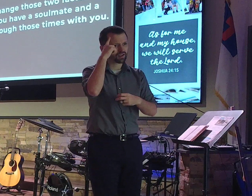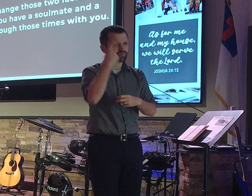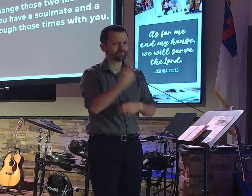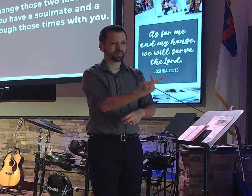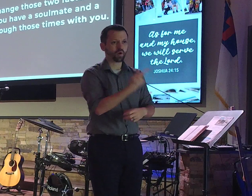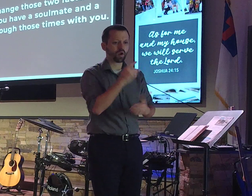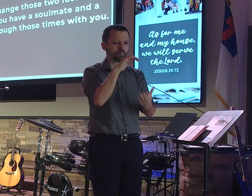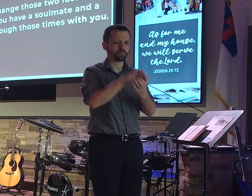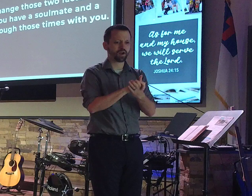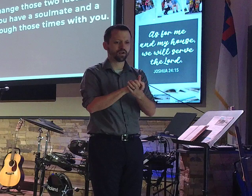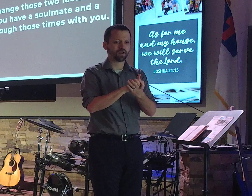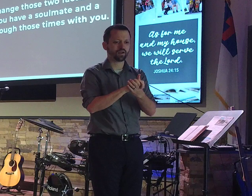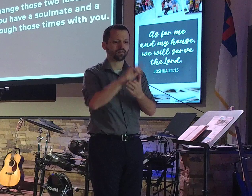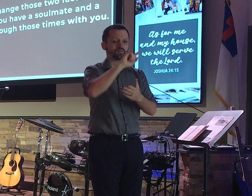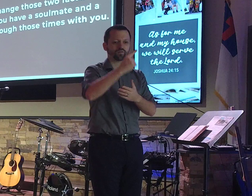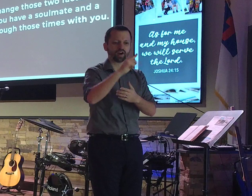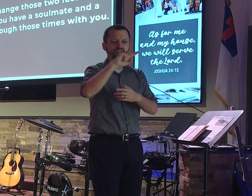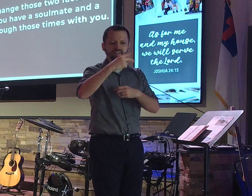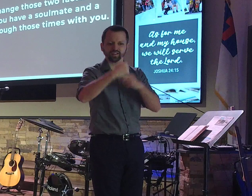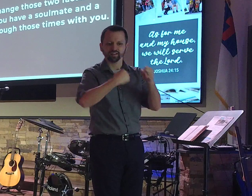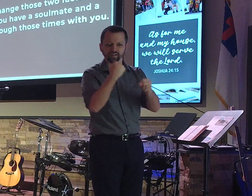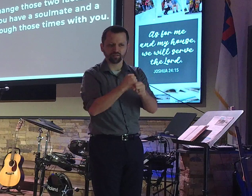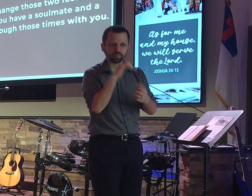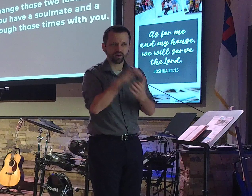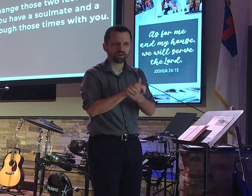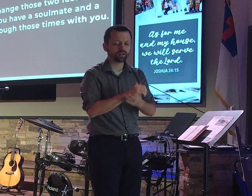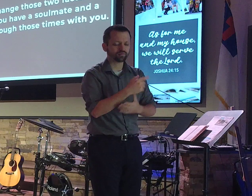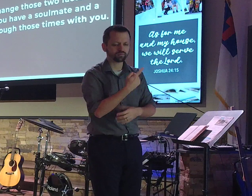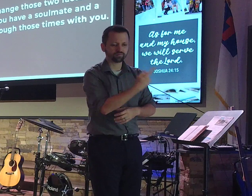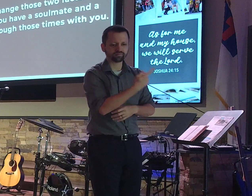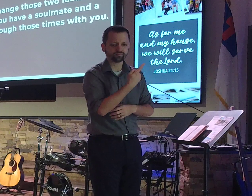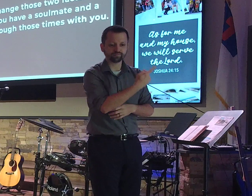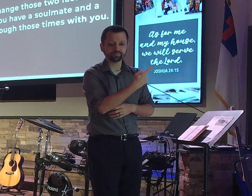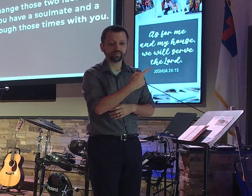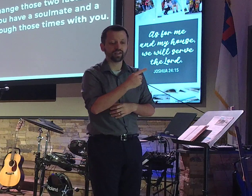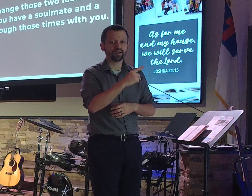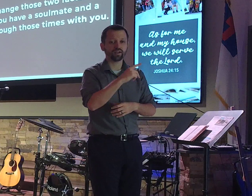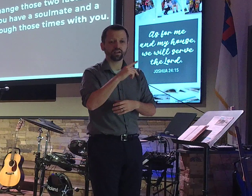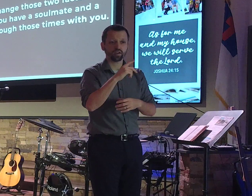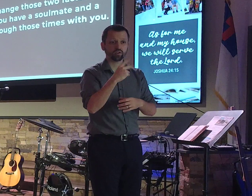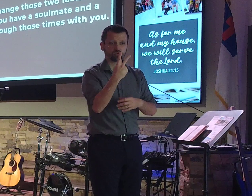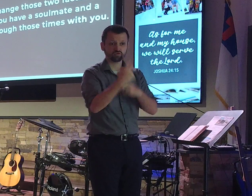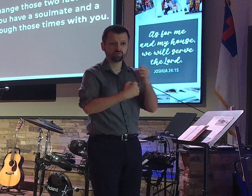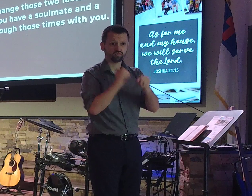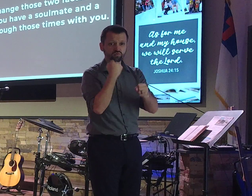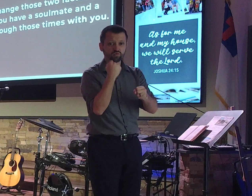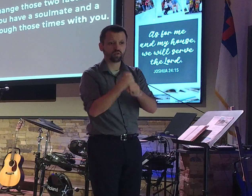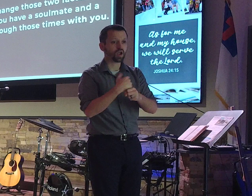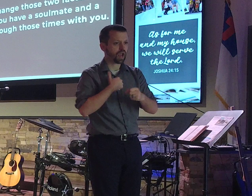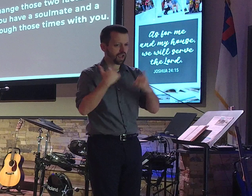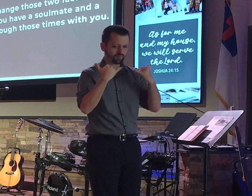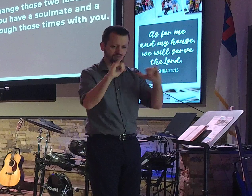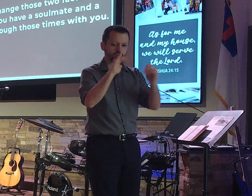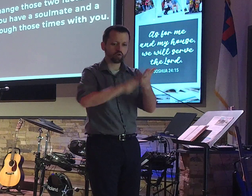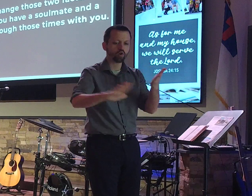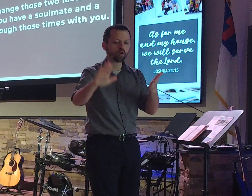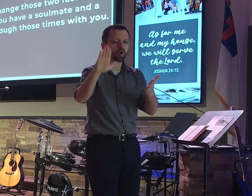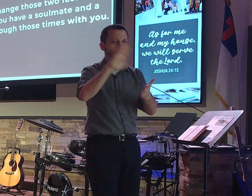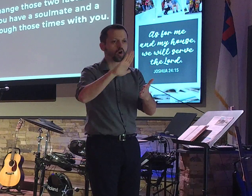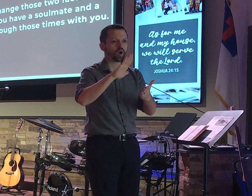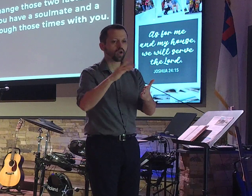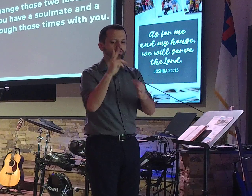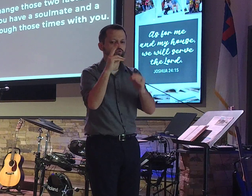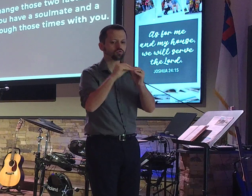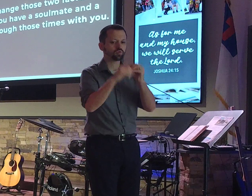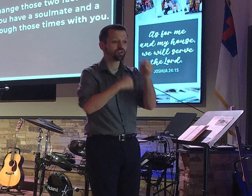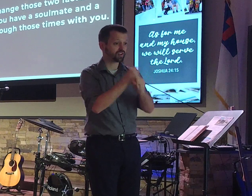of our marriage, you know, and man, the first 2 years we got married, I was still in school, college. I had two more